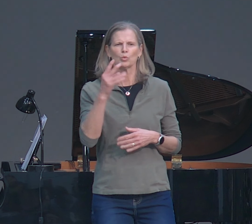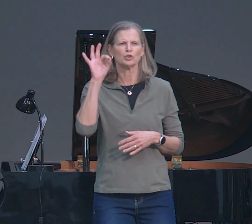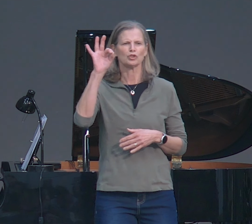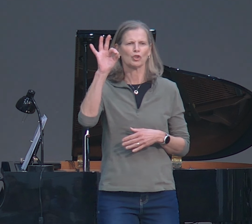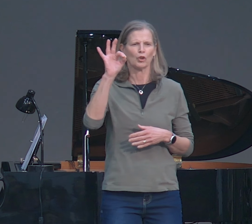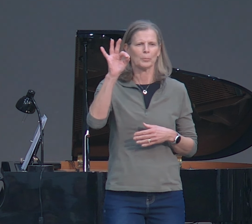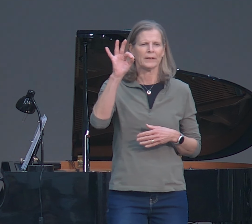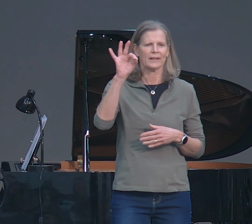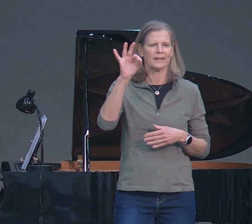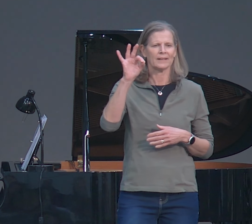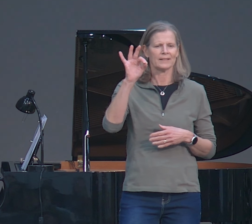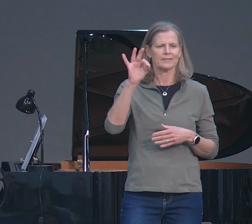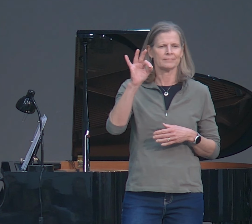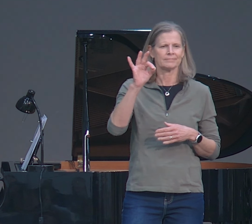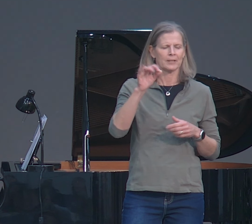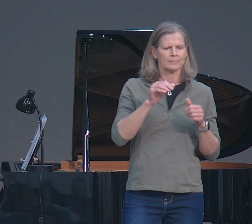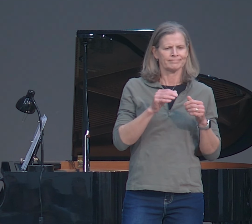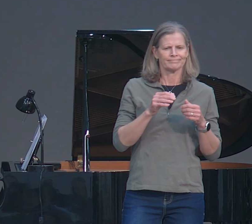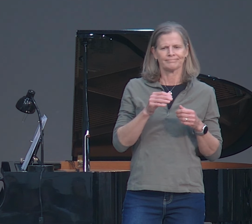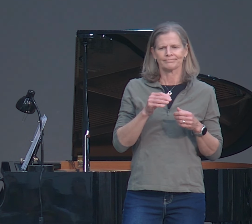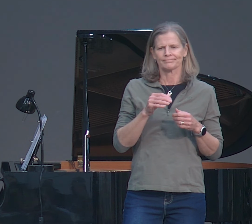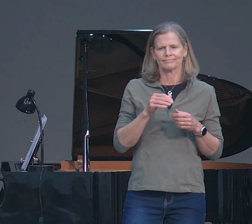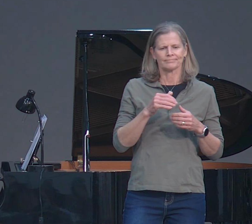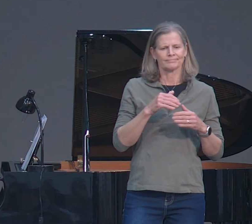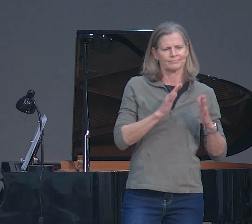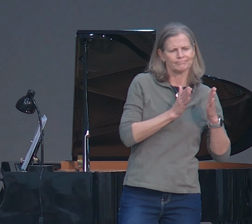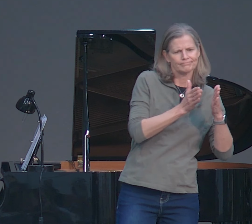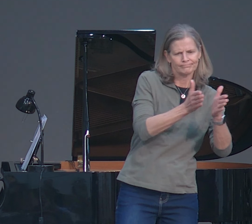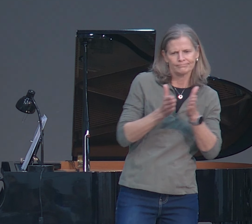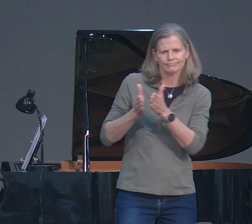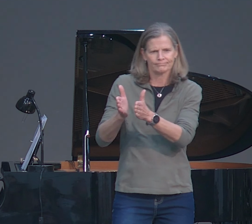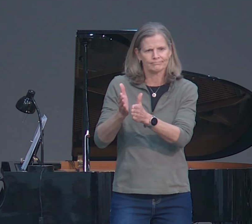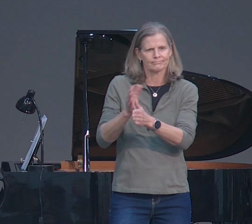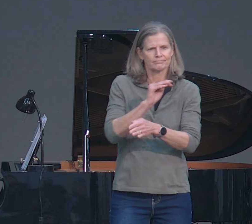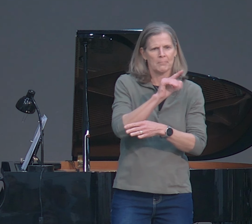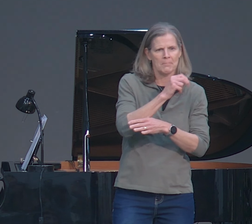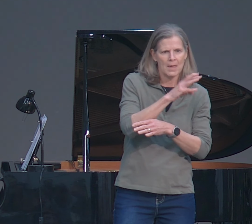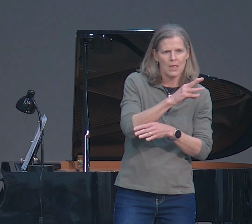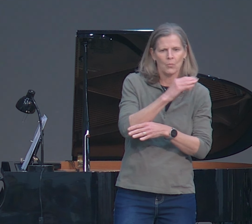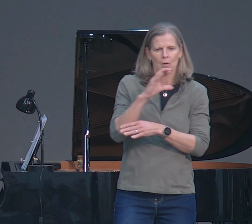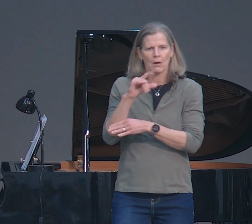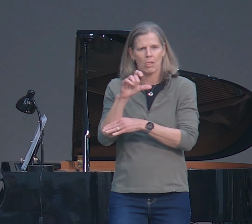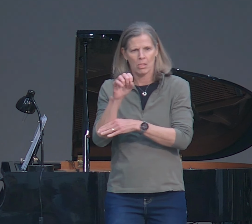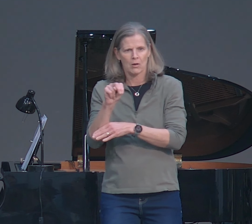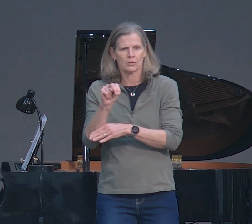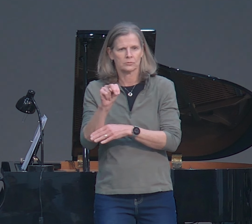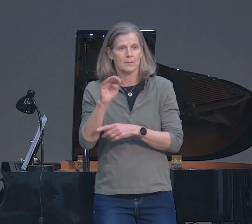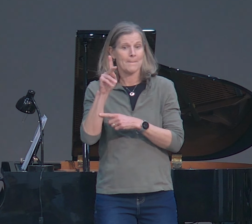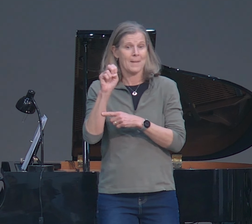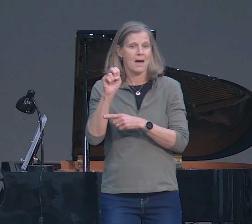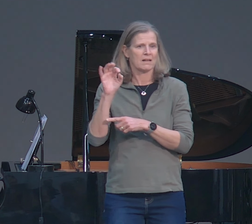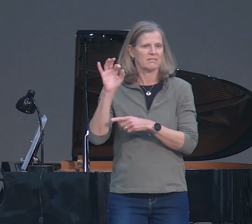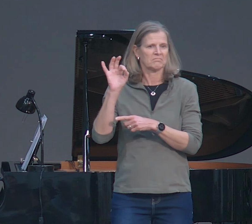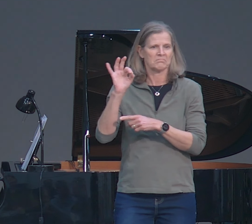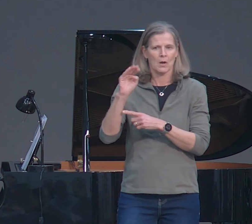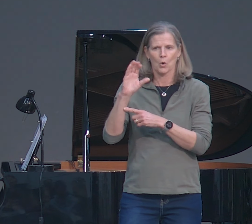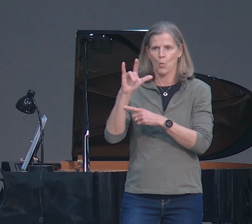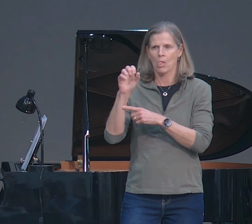parallel with each other. Pastor Mike, our lead teaching pastor, is going through the book of Colossians. And then the rest of